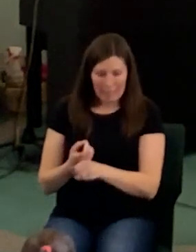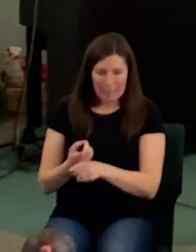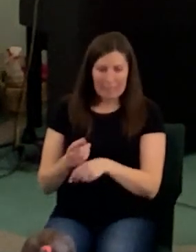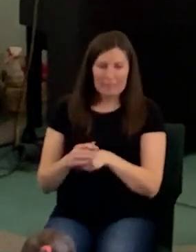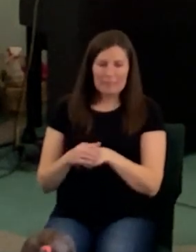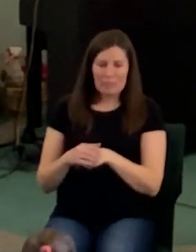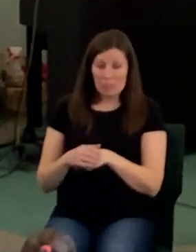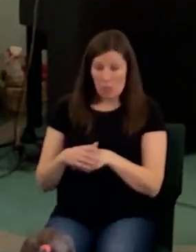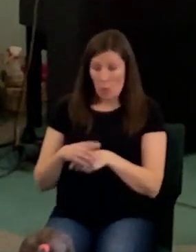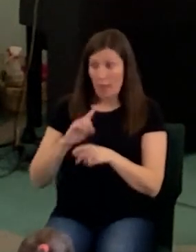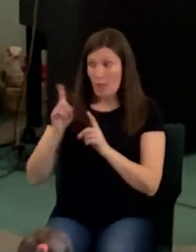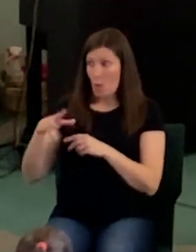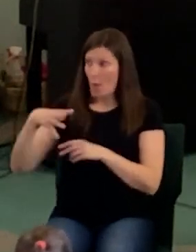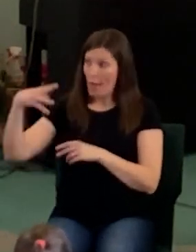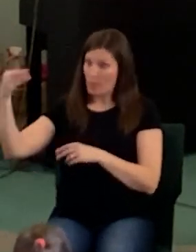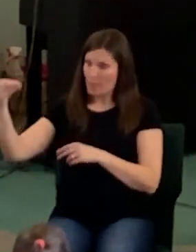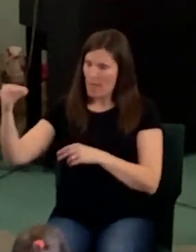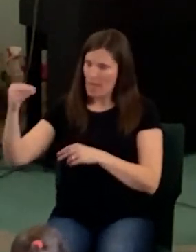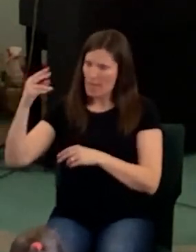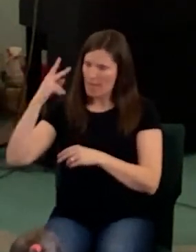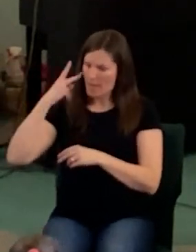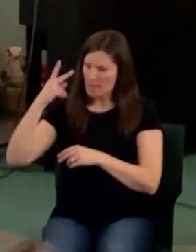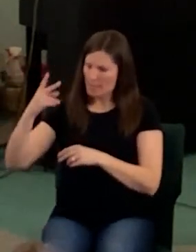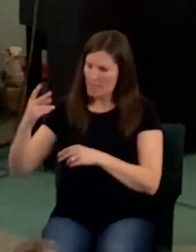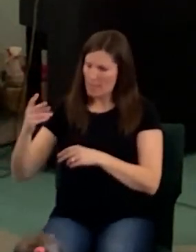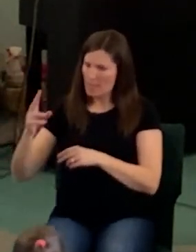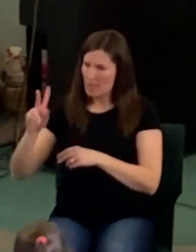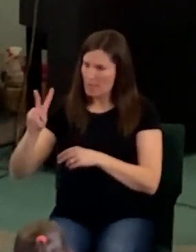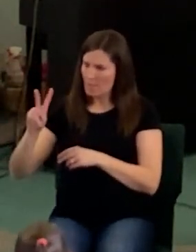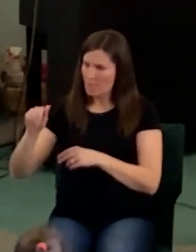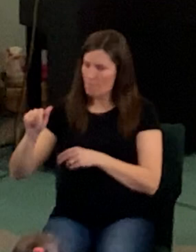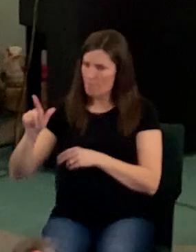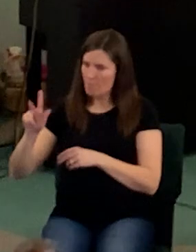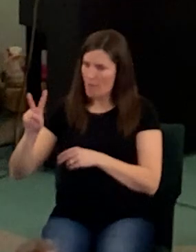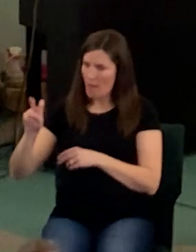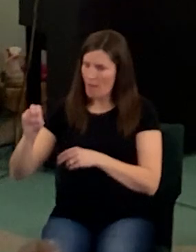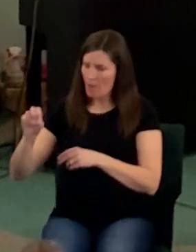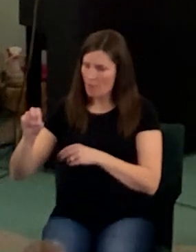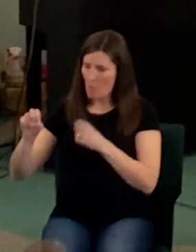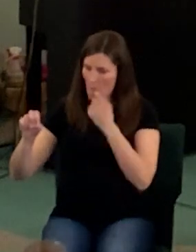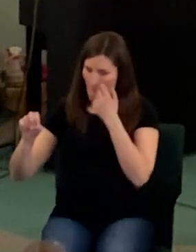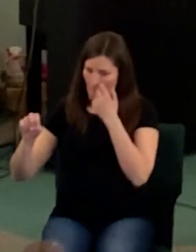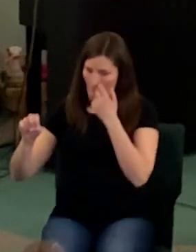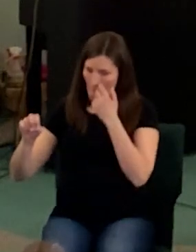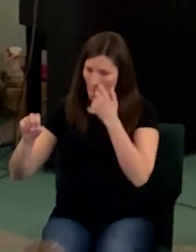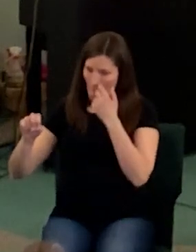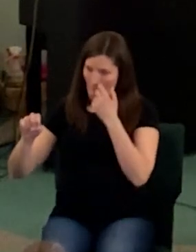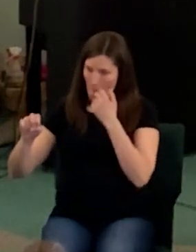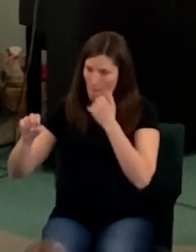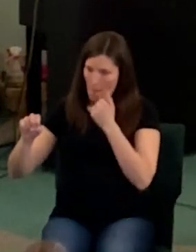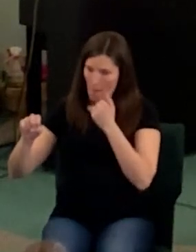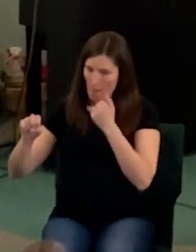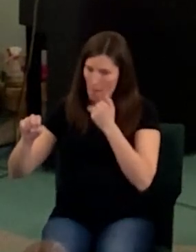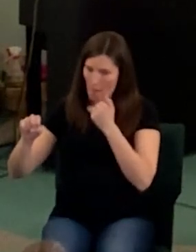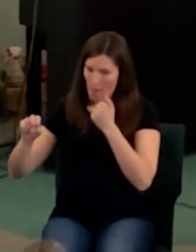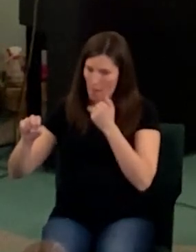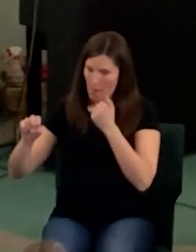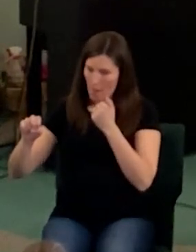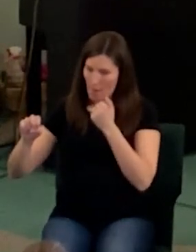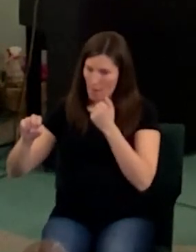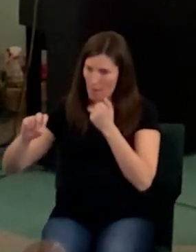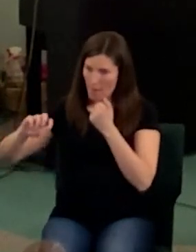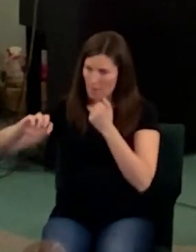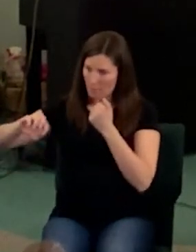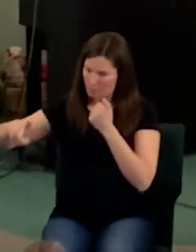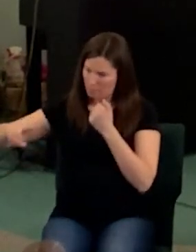to the outside of the house where there's a valve, of course, conveniently located, and I grab the valve, and it turns much too